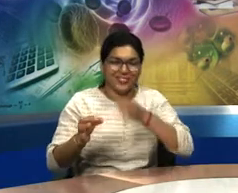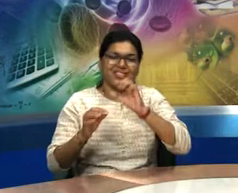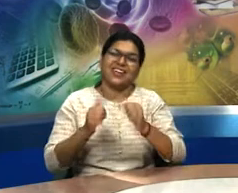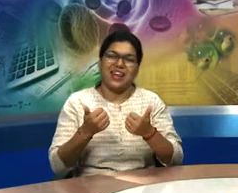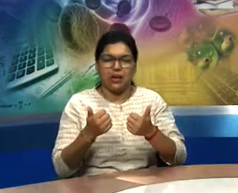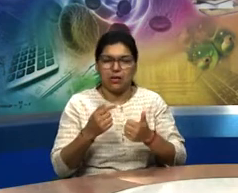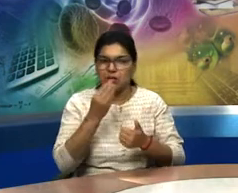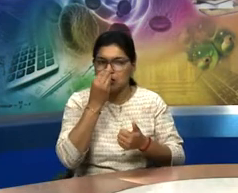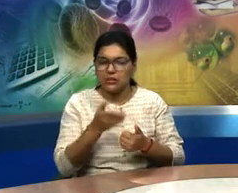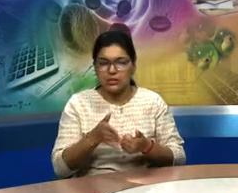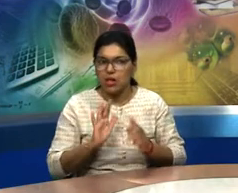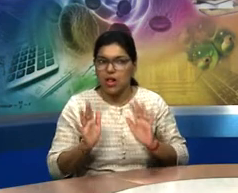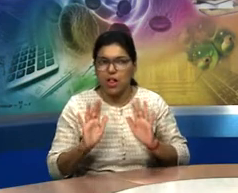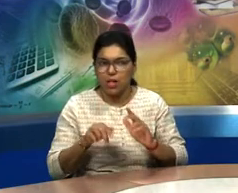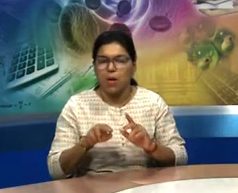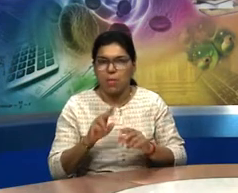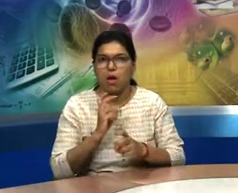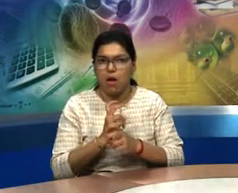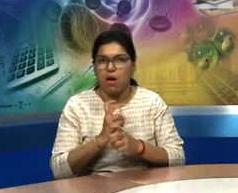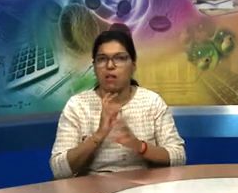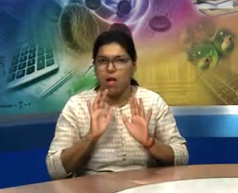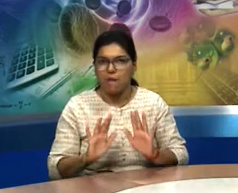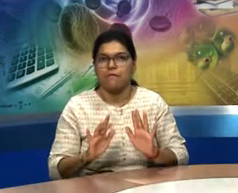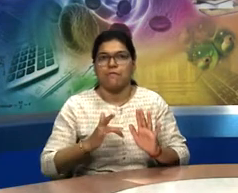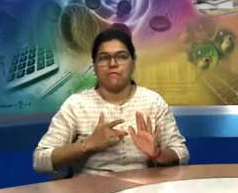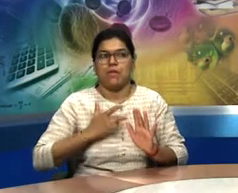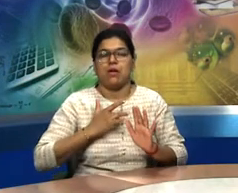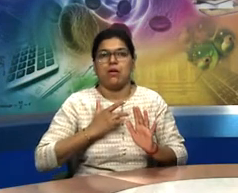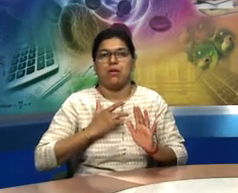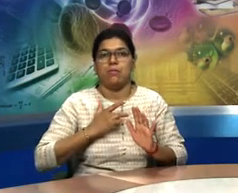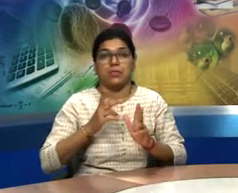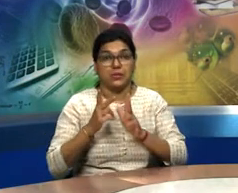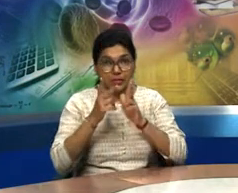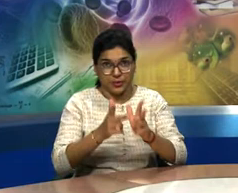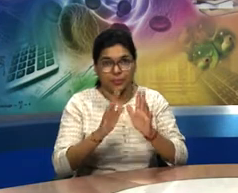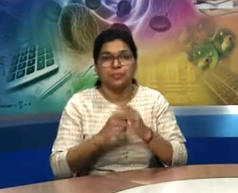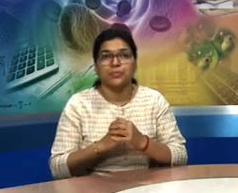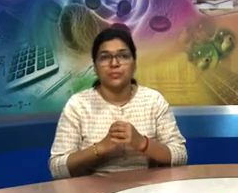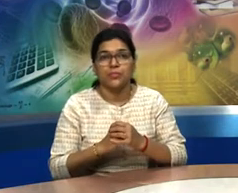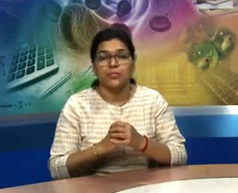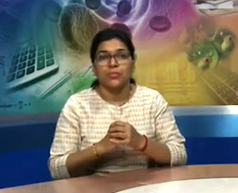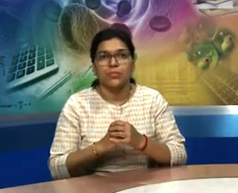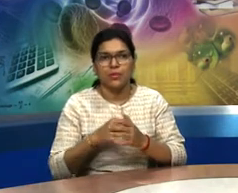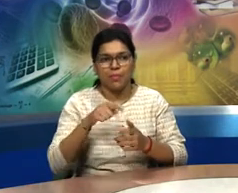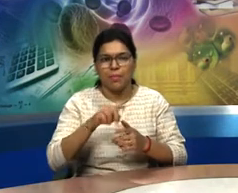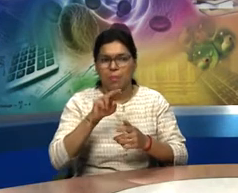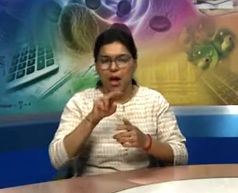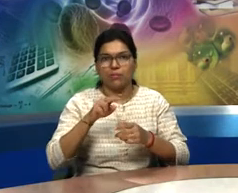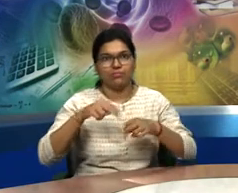he realized that it was not as easy to commit suicide as to